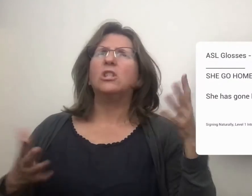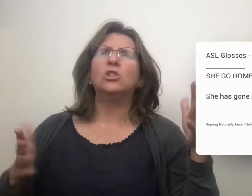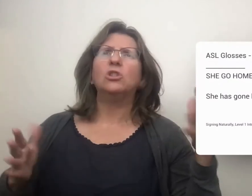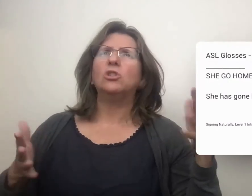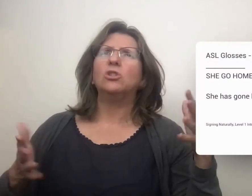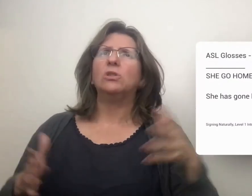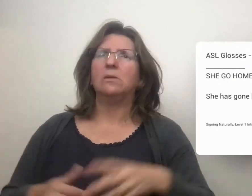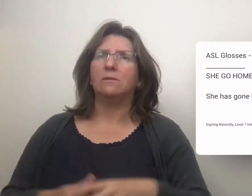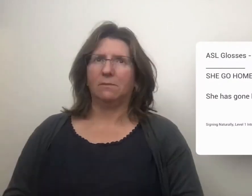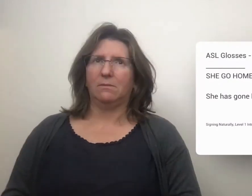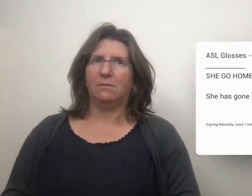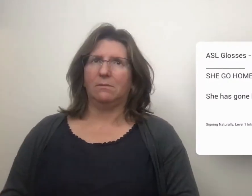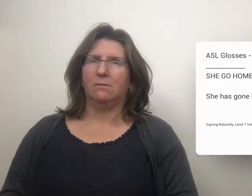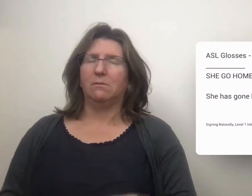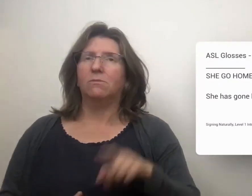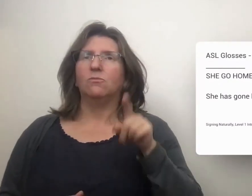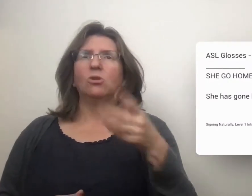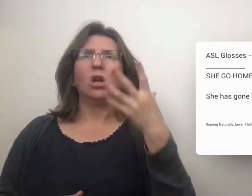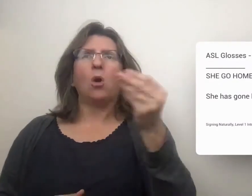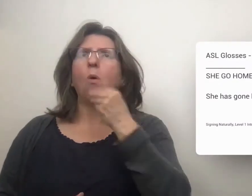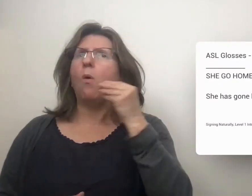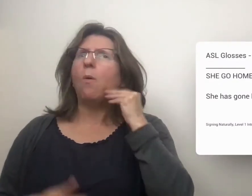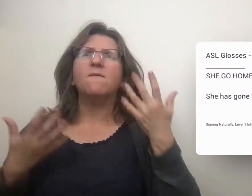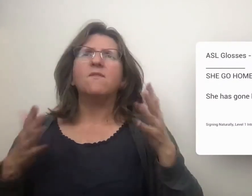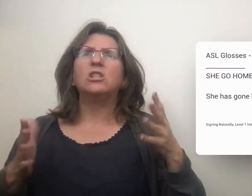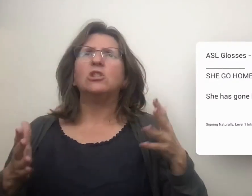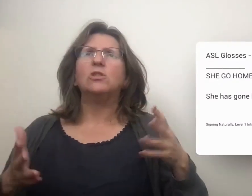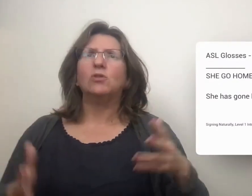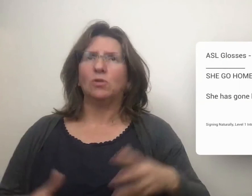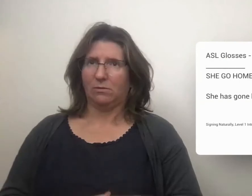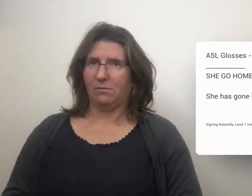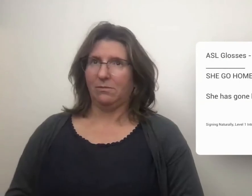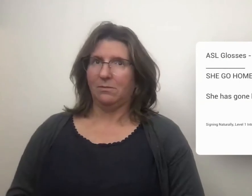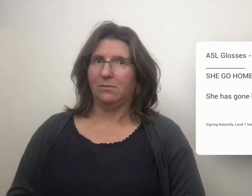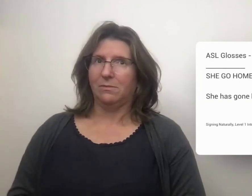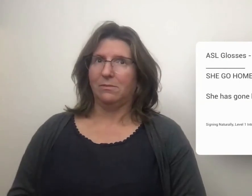properly convey the intended meaning.